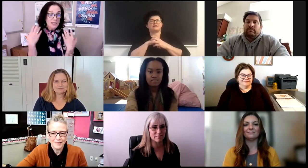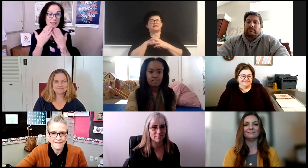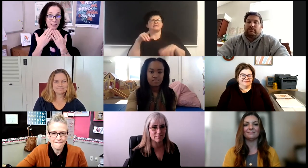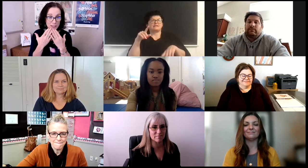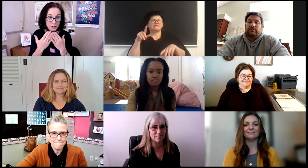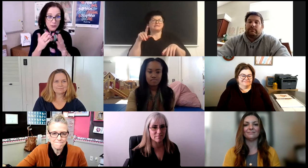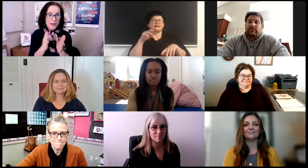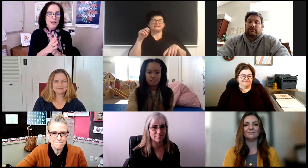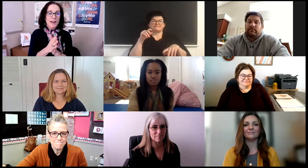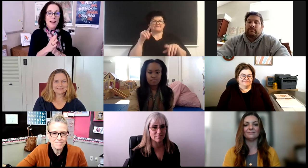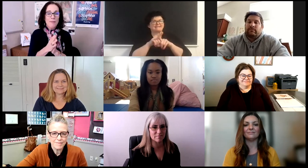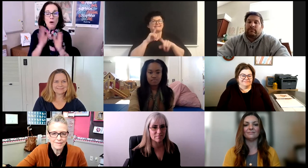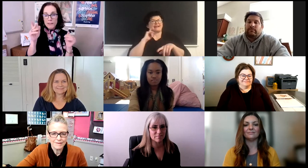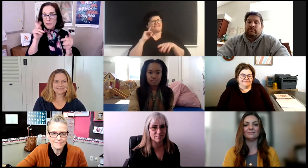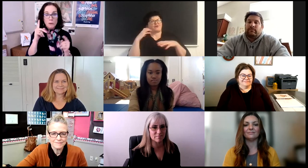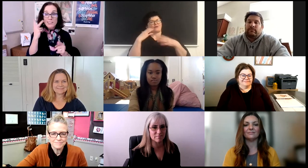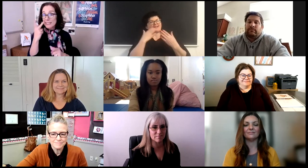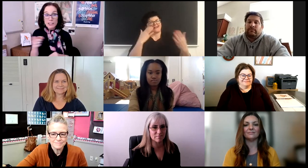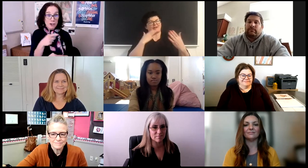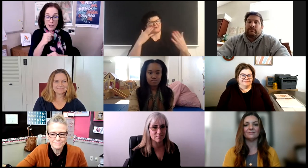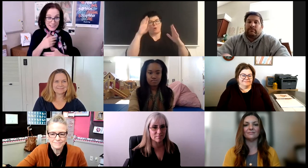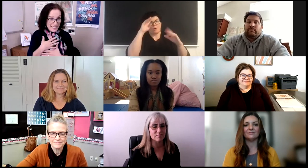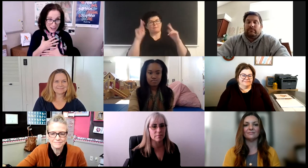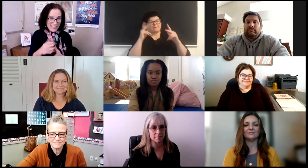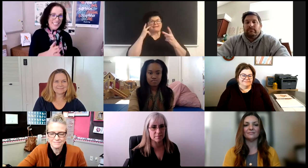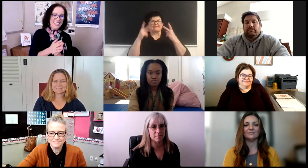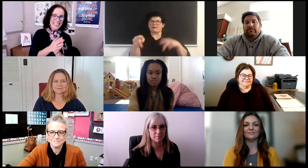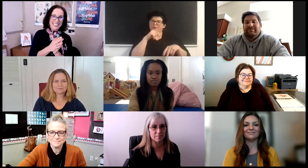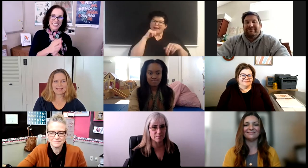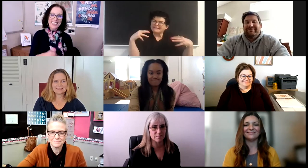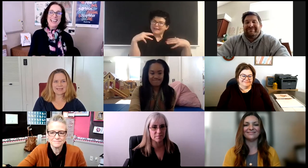coaches, thank you. Hopefully people will see that you're not scary.